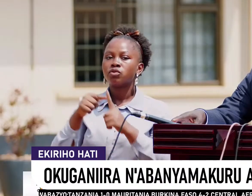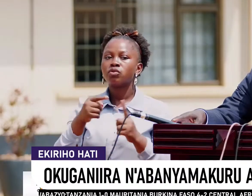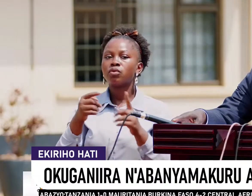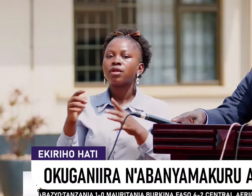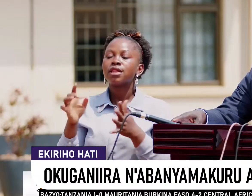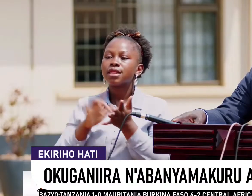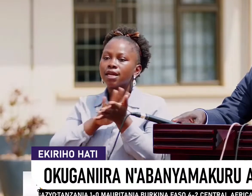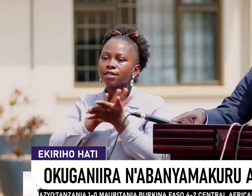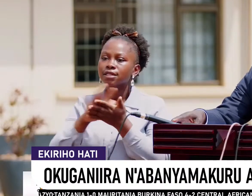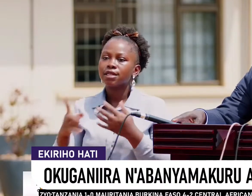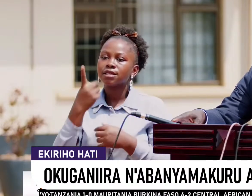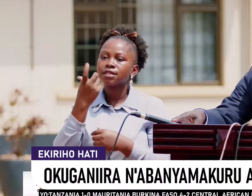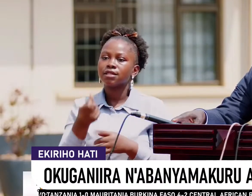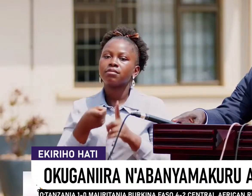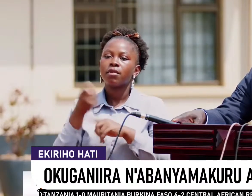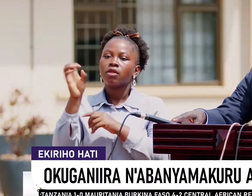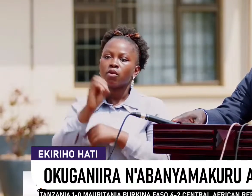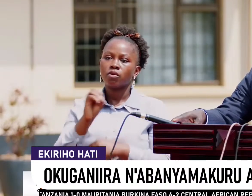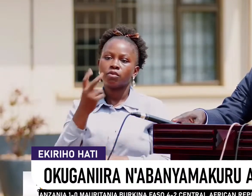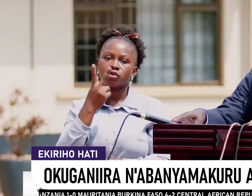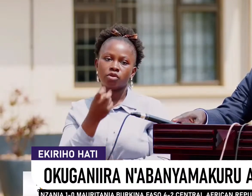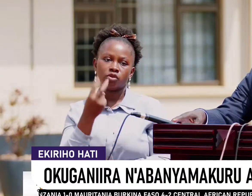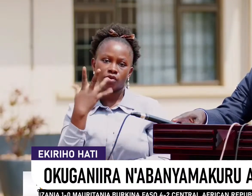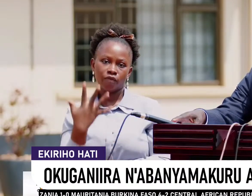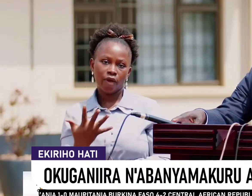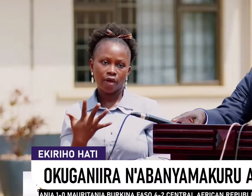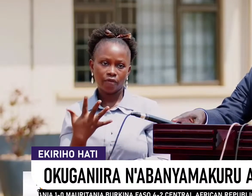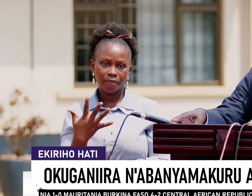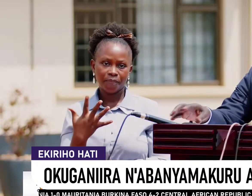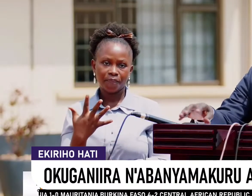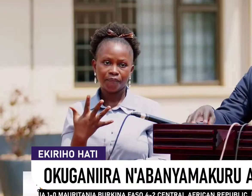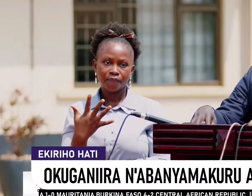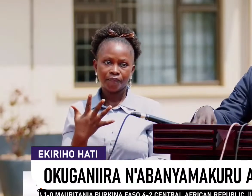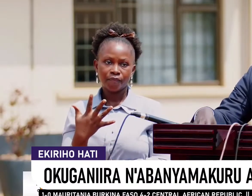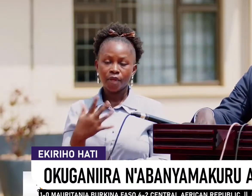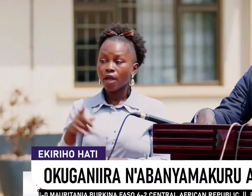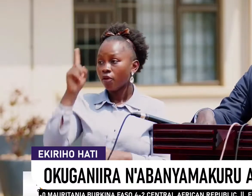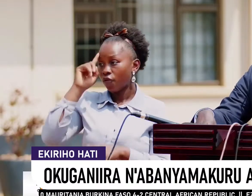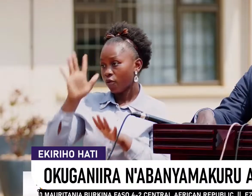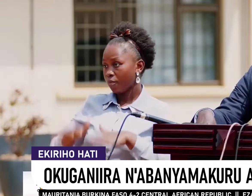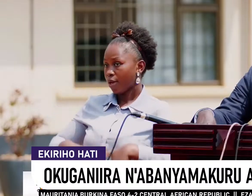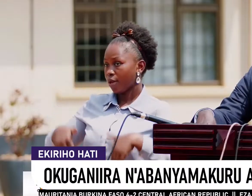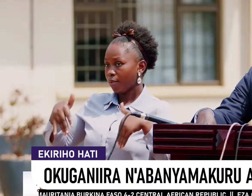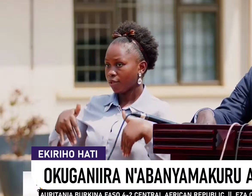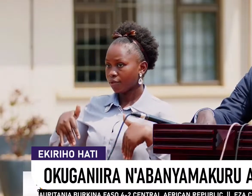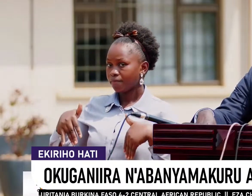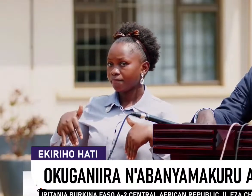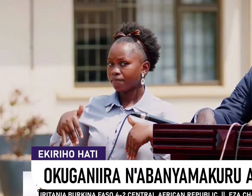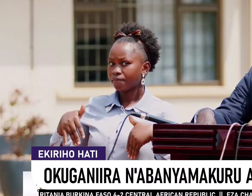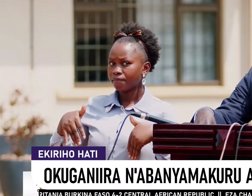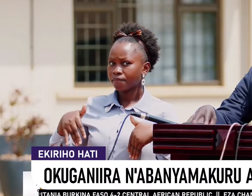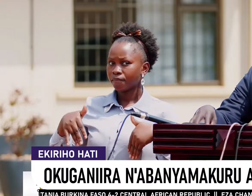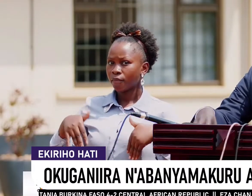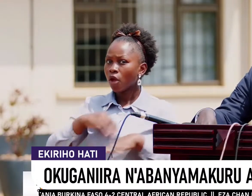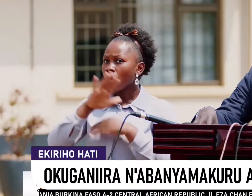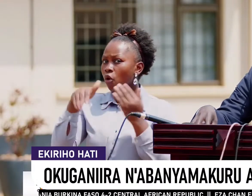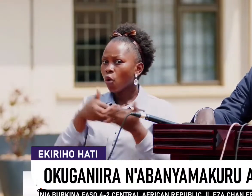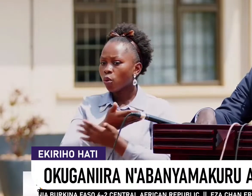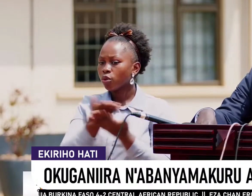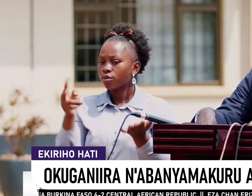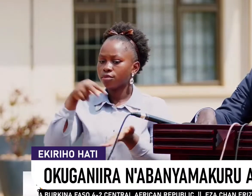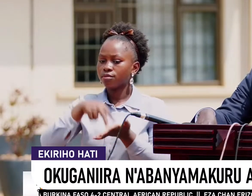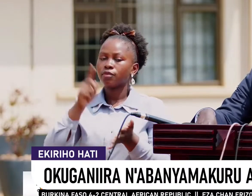Thursday 16th October 2025. For parliament, those vying